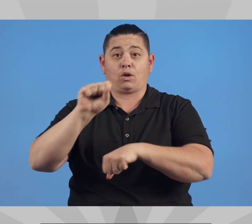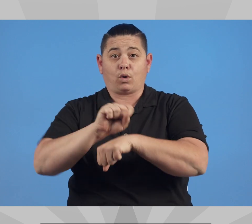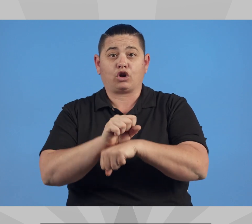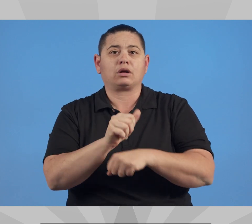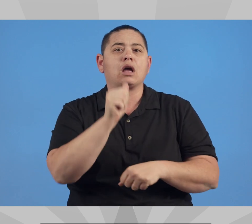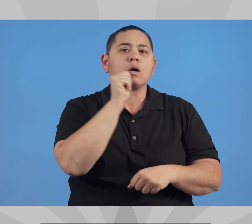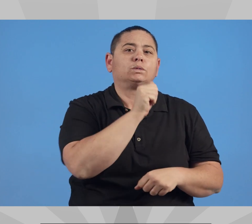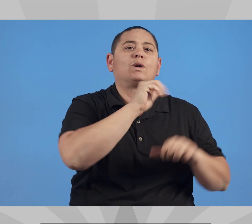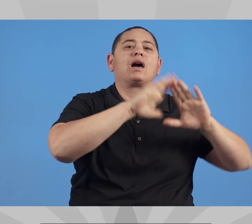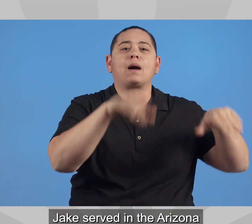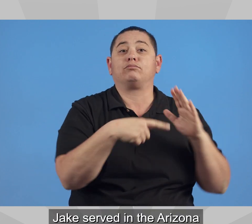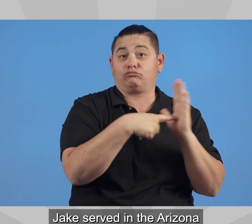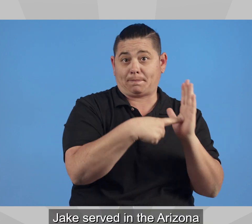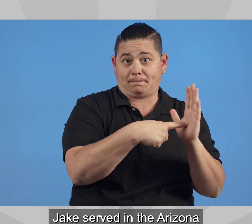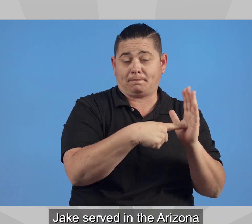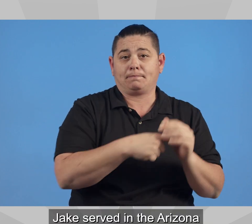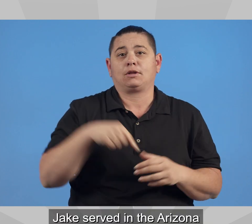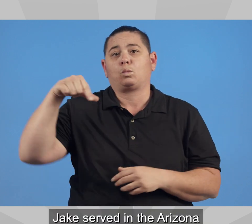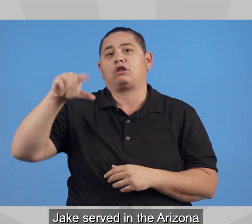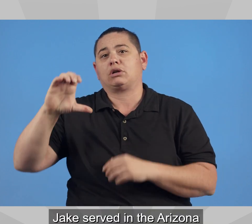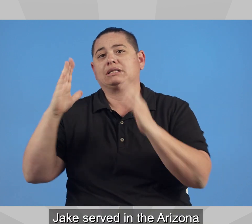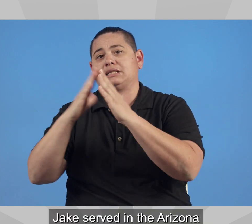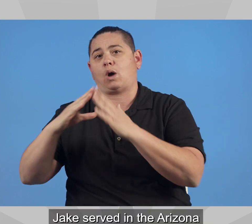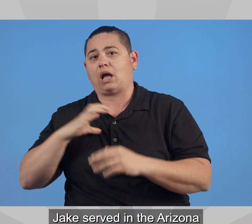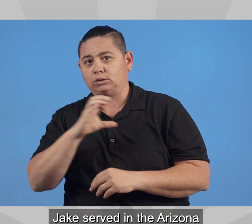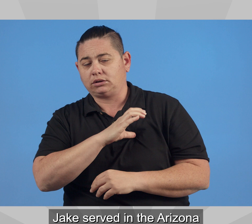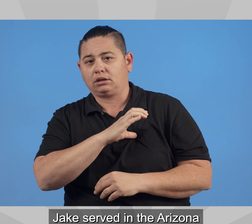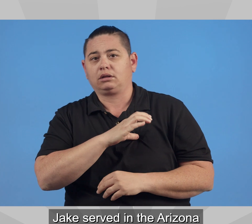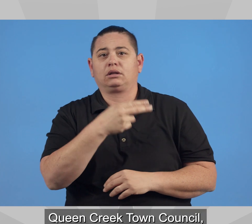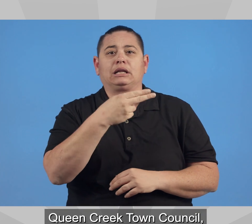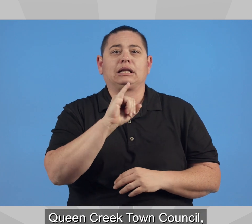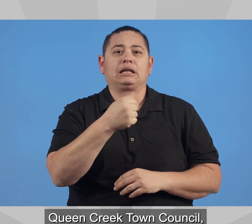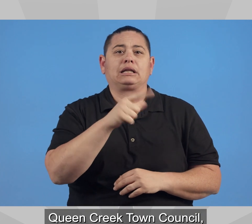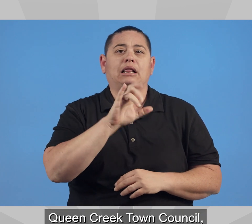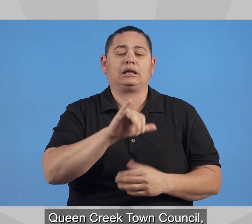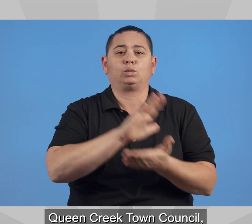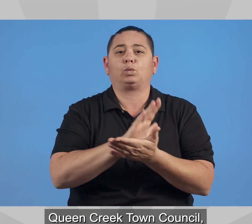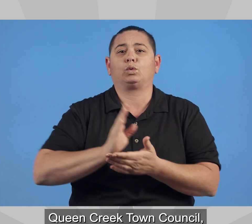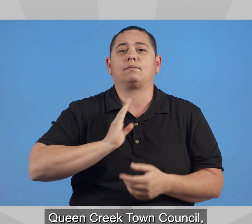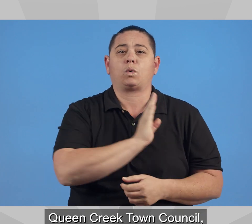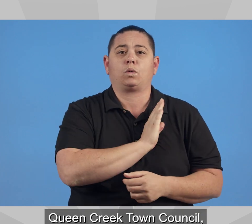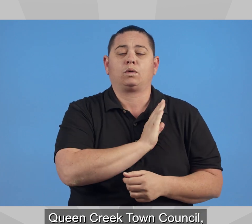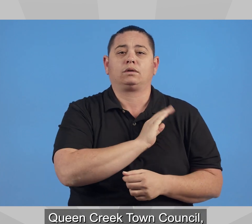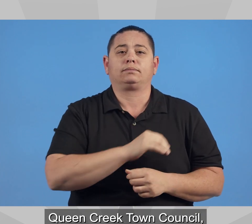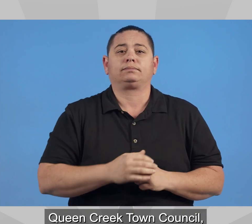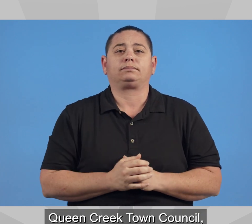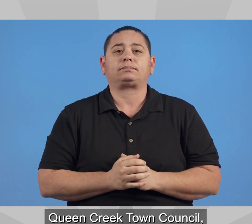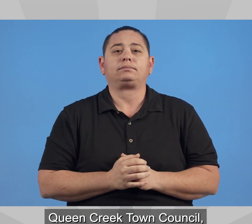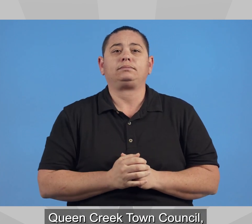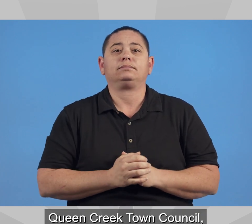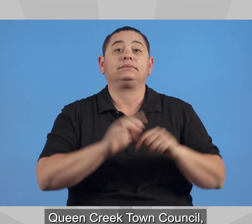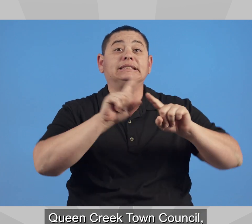Prior to serving in the Senate, Jake served in the Arizona House of Representatives, Queen Creek Town Council, and Higley